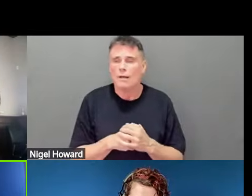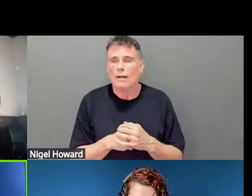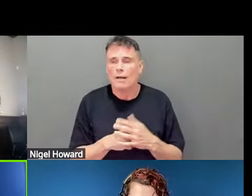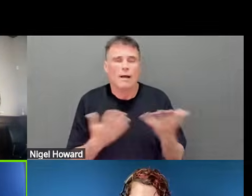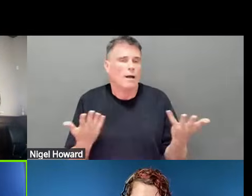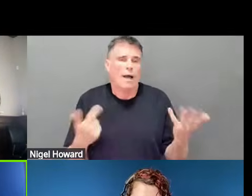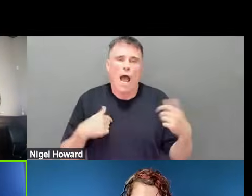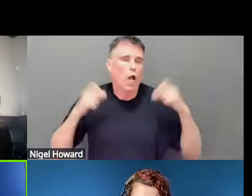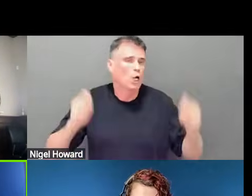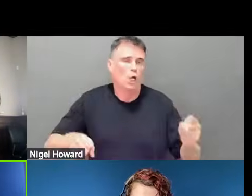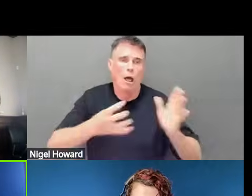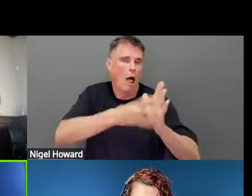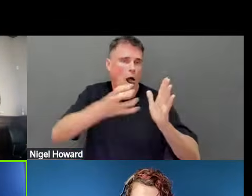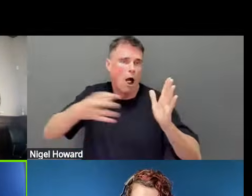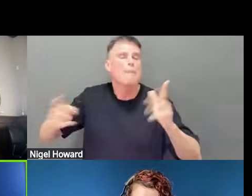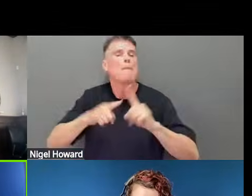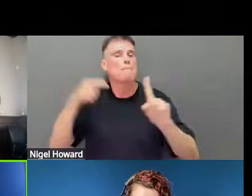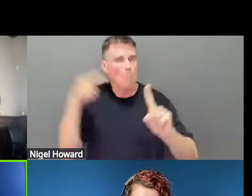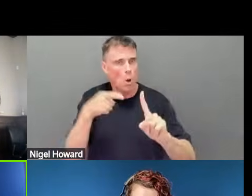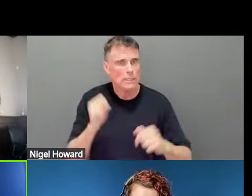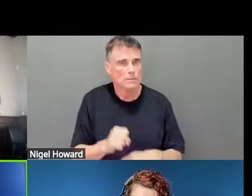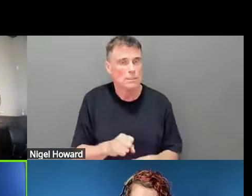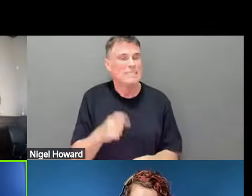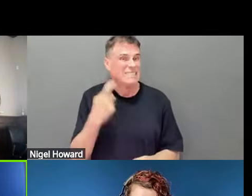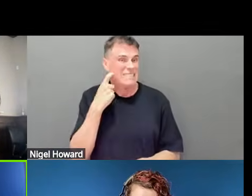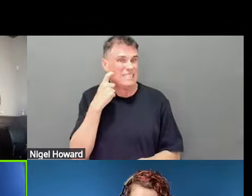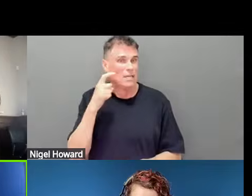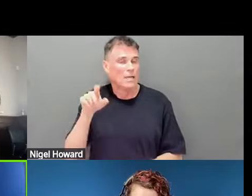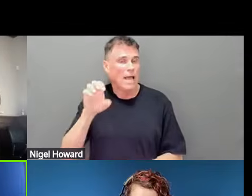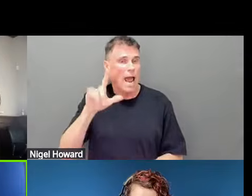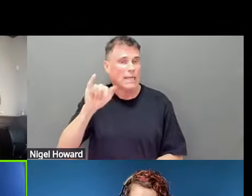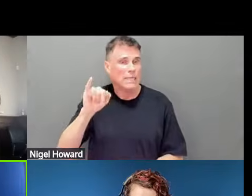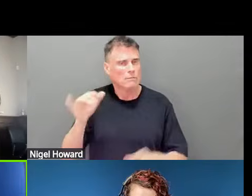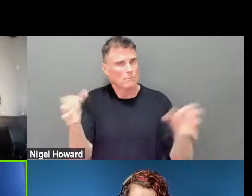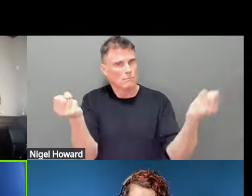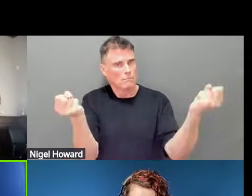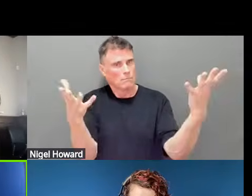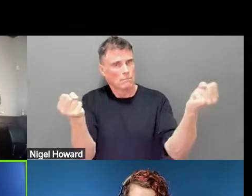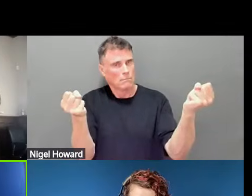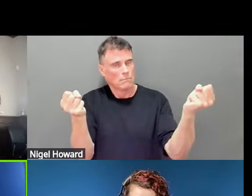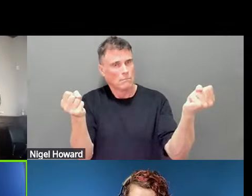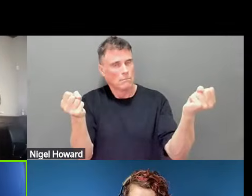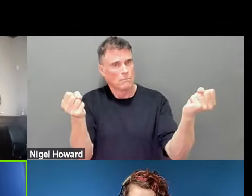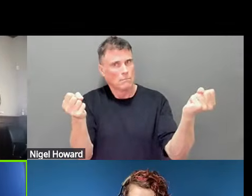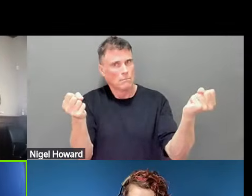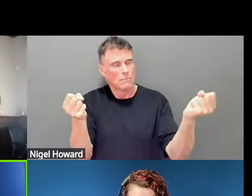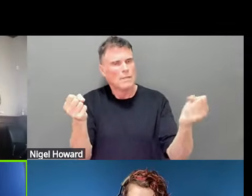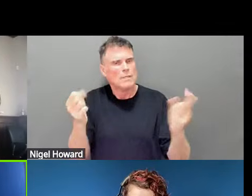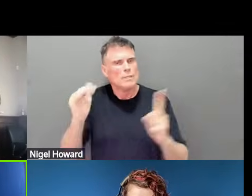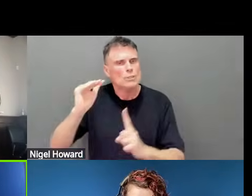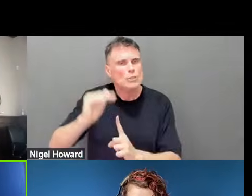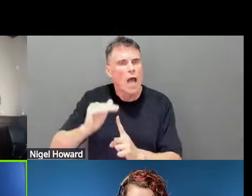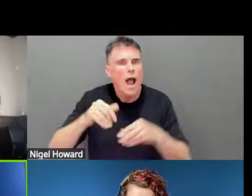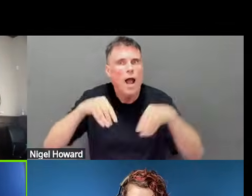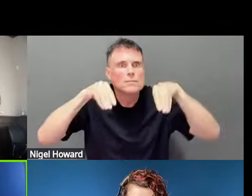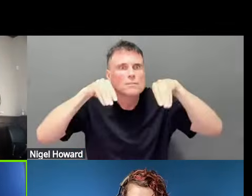apply. When it comes to interpreters, again, I could say much more, but as Ellie said, it is